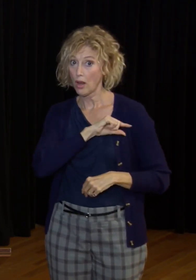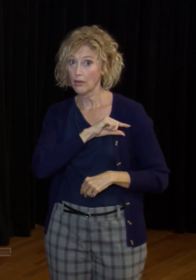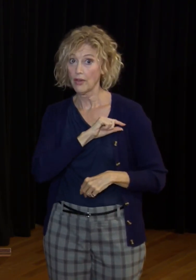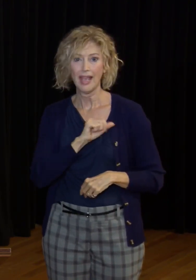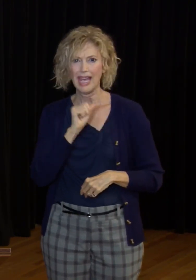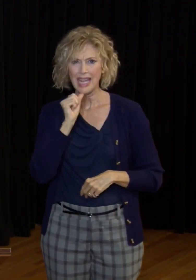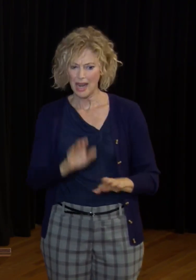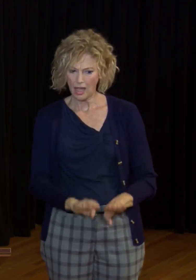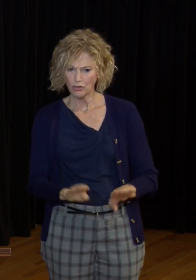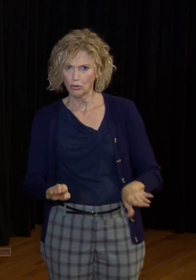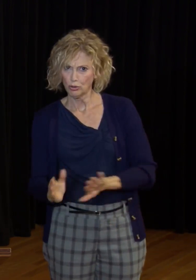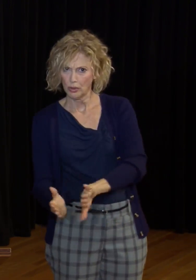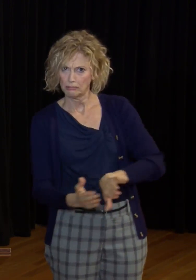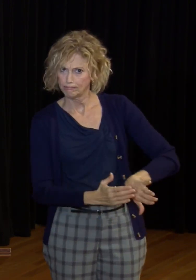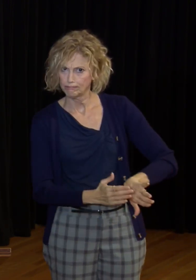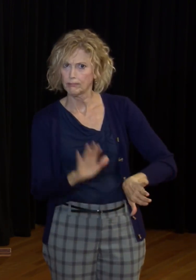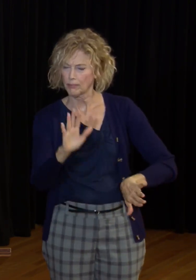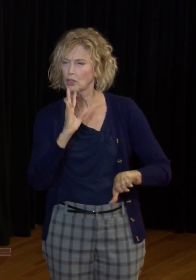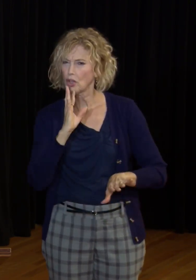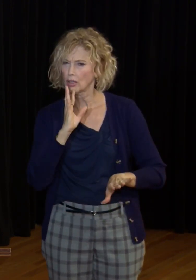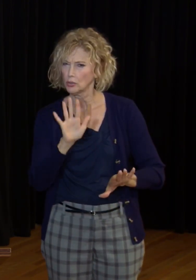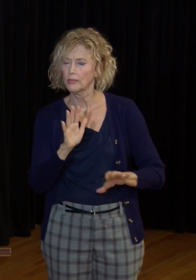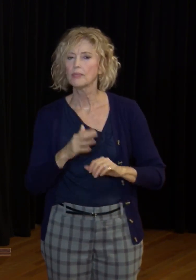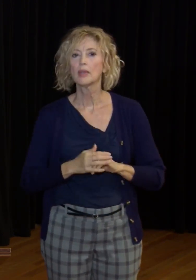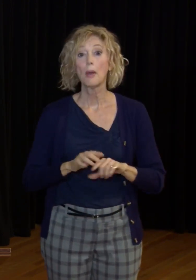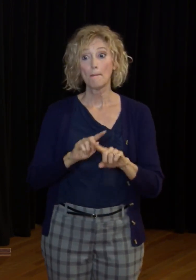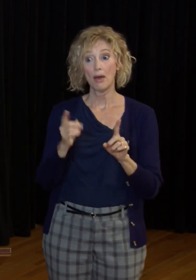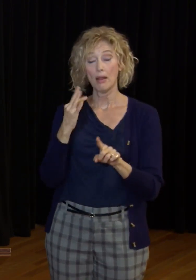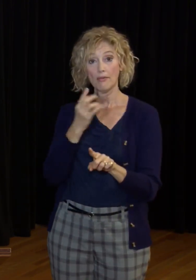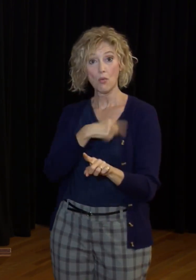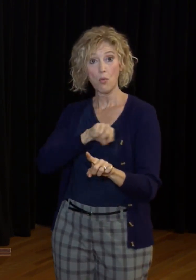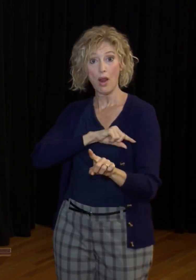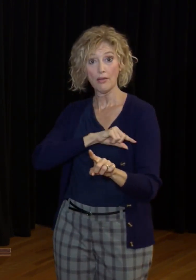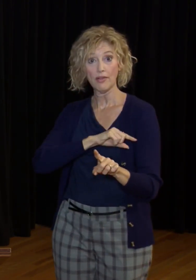our keiki, which I'll talk about in a second, for those people who are eligible,